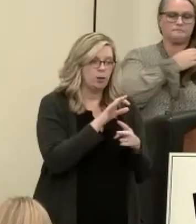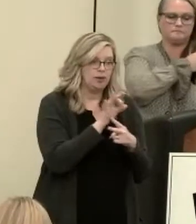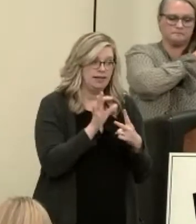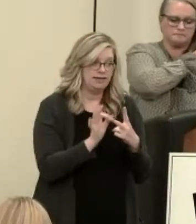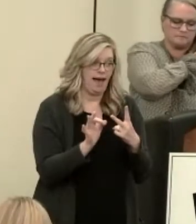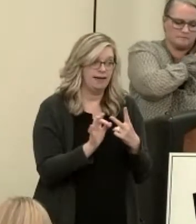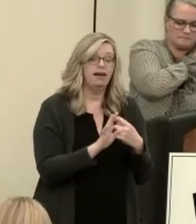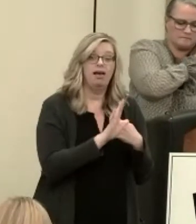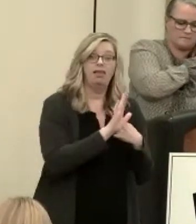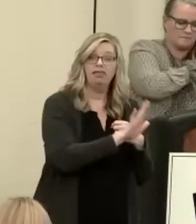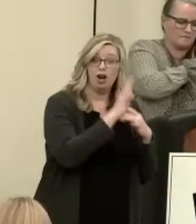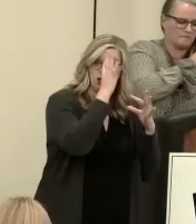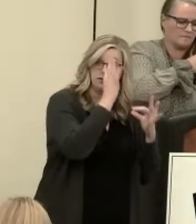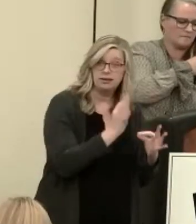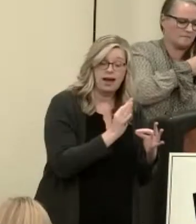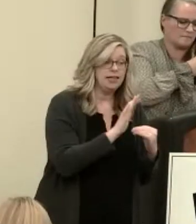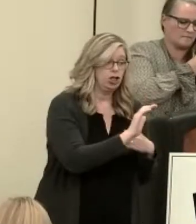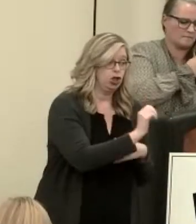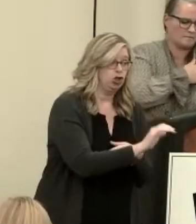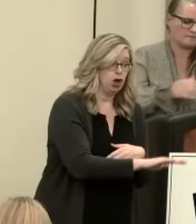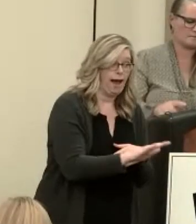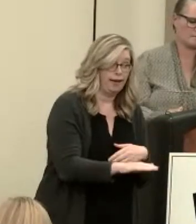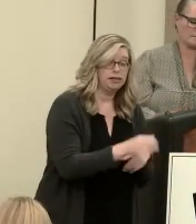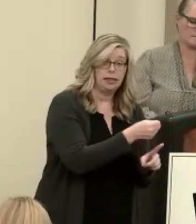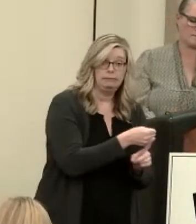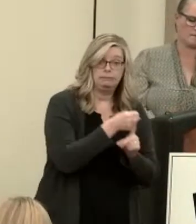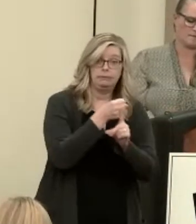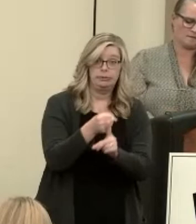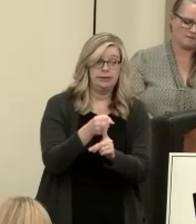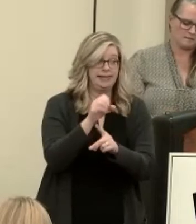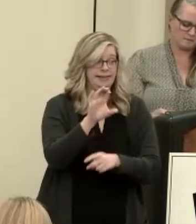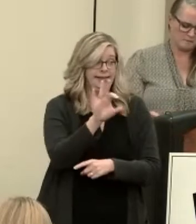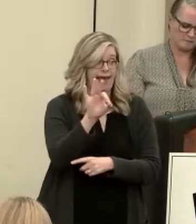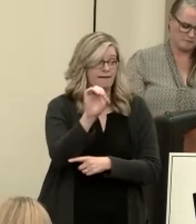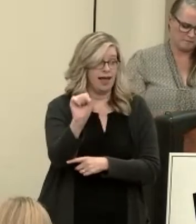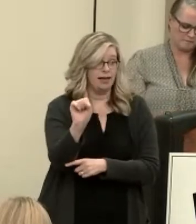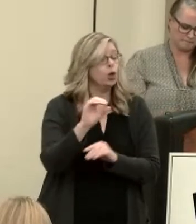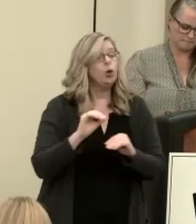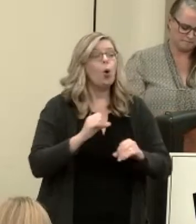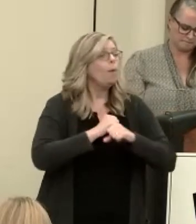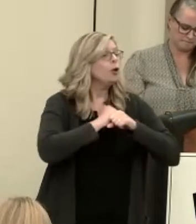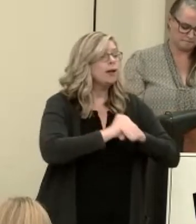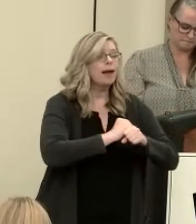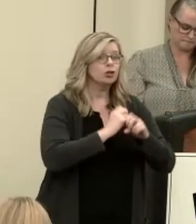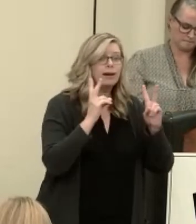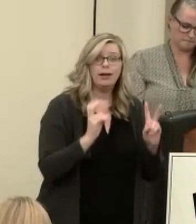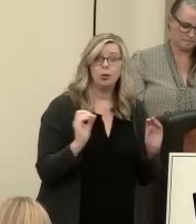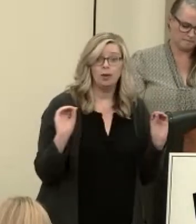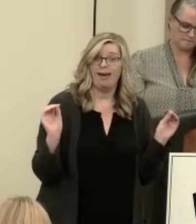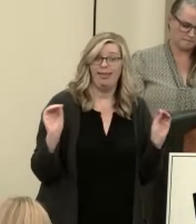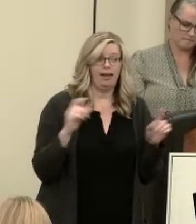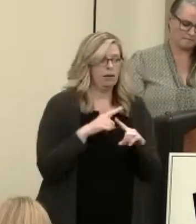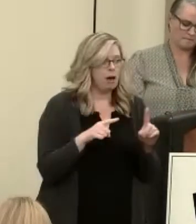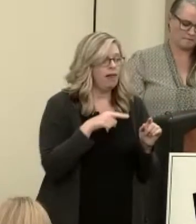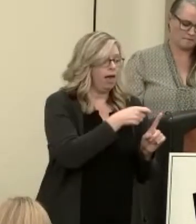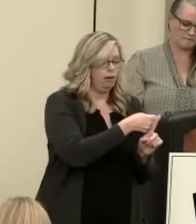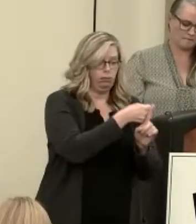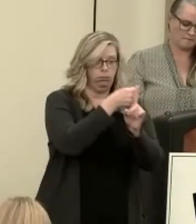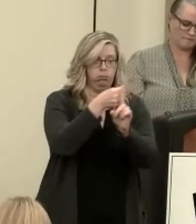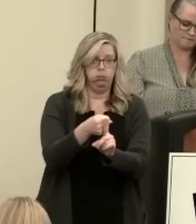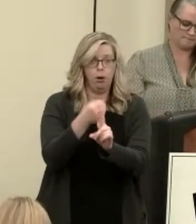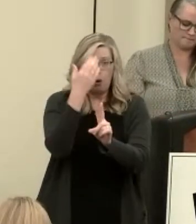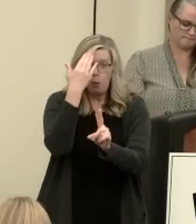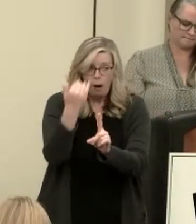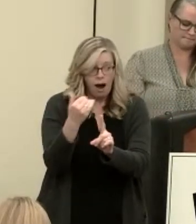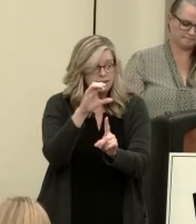putting their child in the CFS system when there are no protection issues at all, but really just to receive the